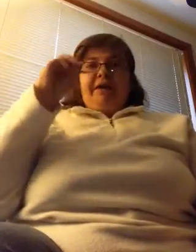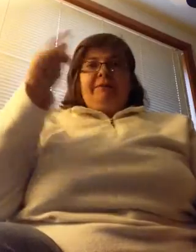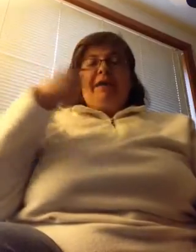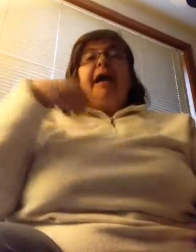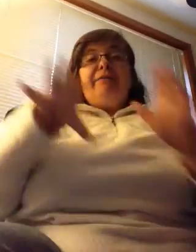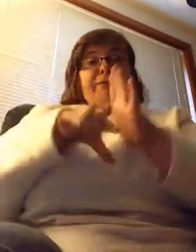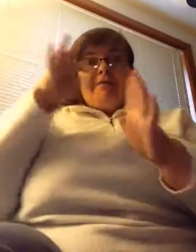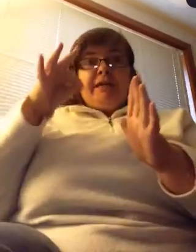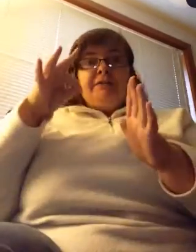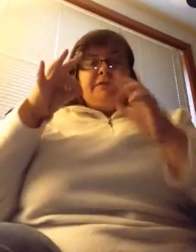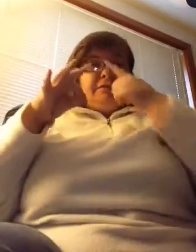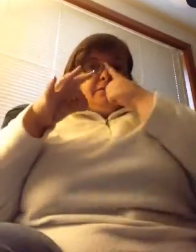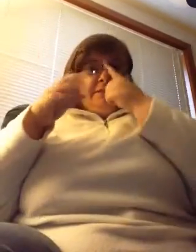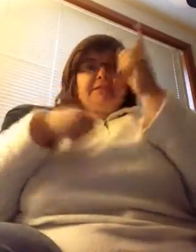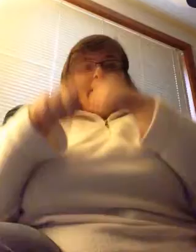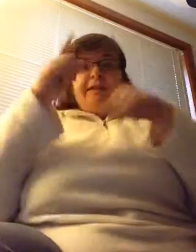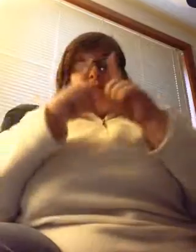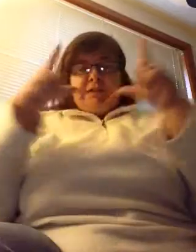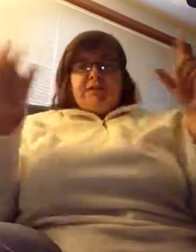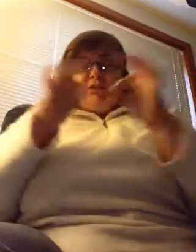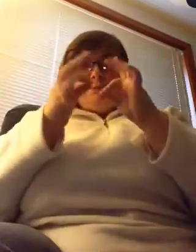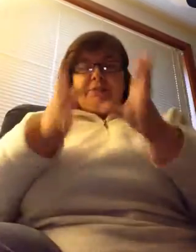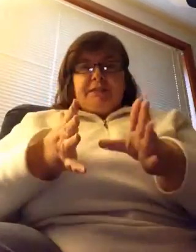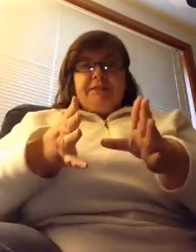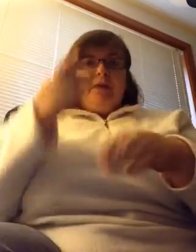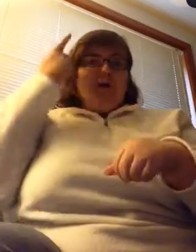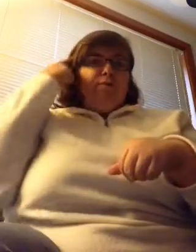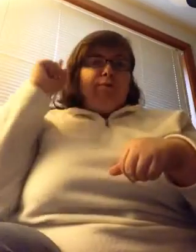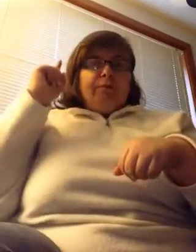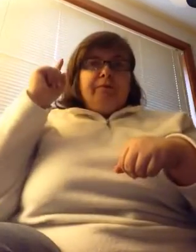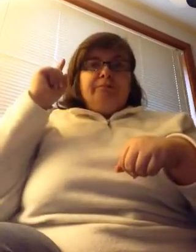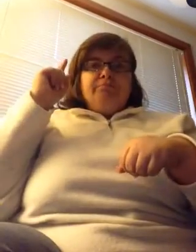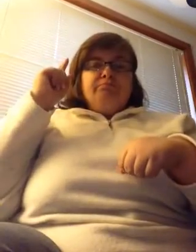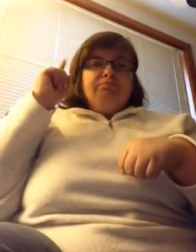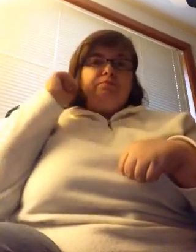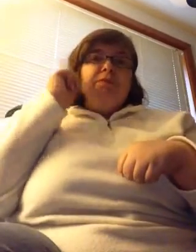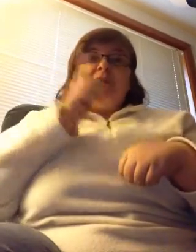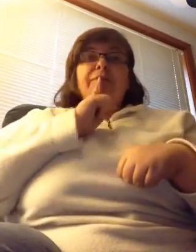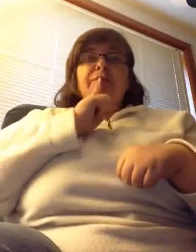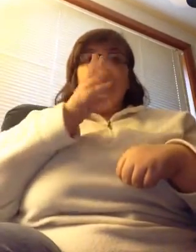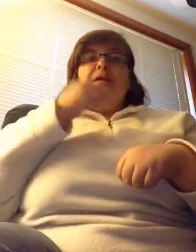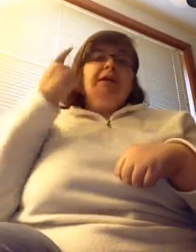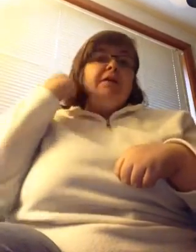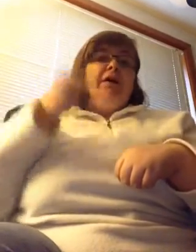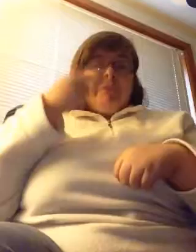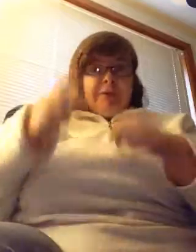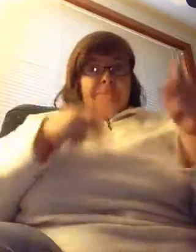Okay. I found out sign language interpreting for deaf and hard of hearing